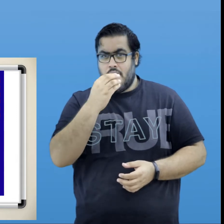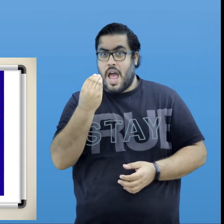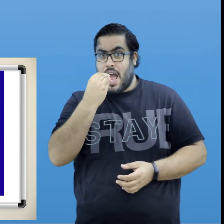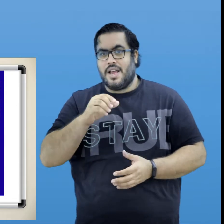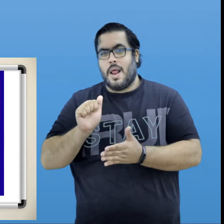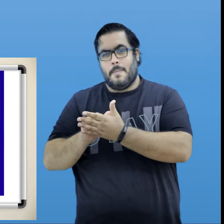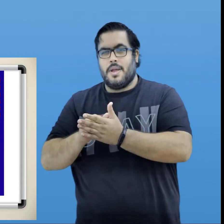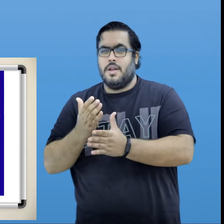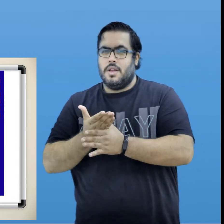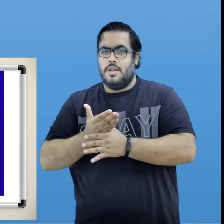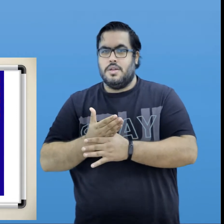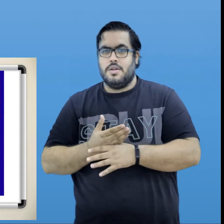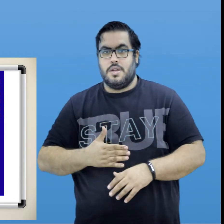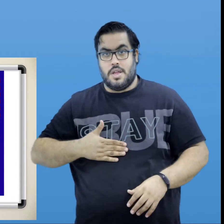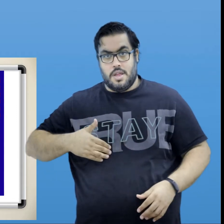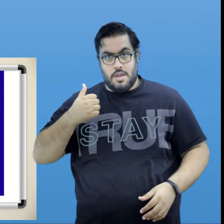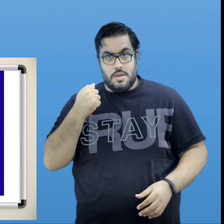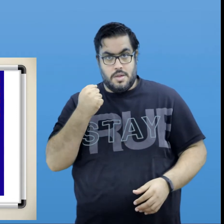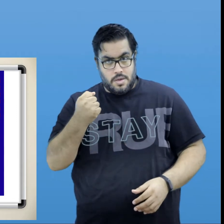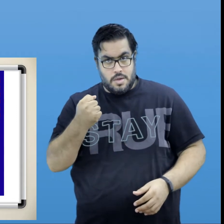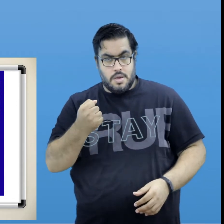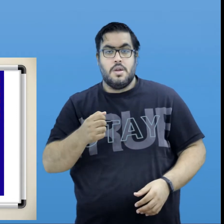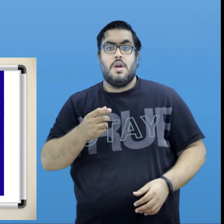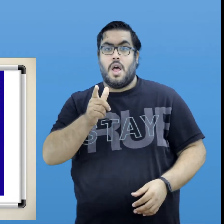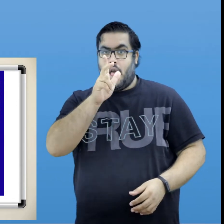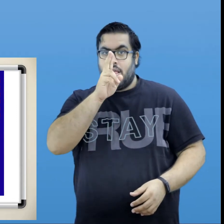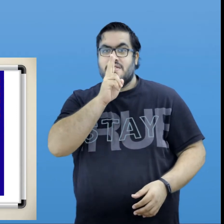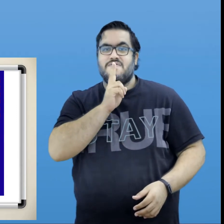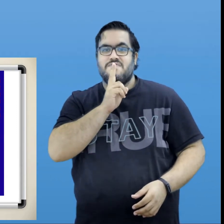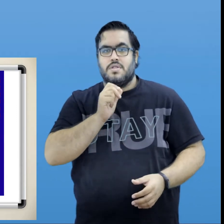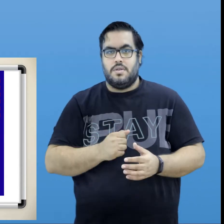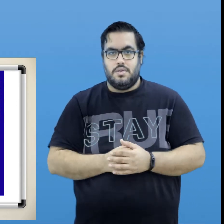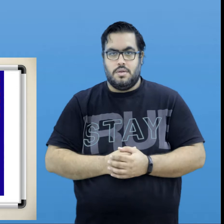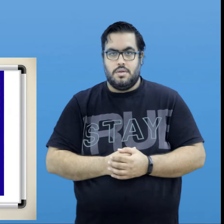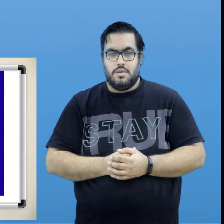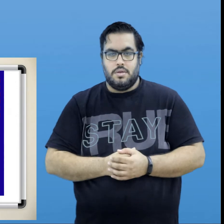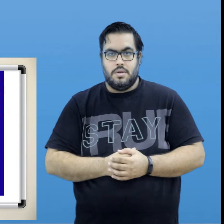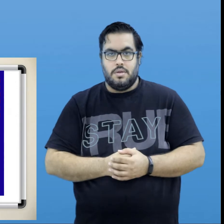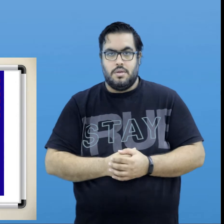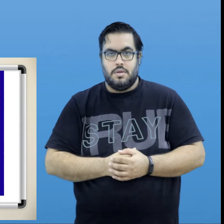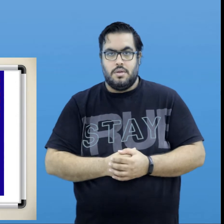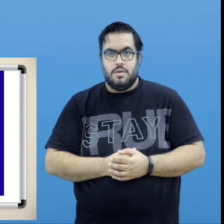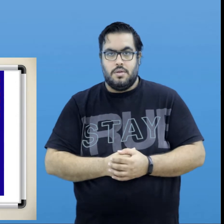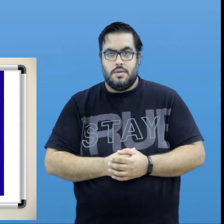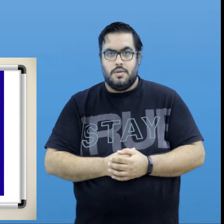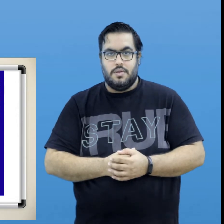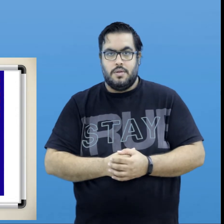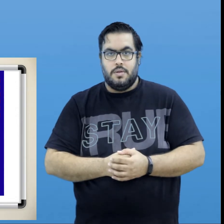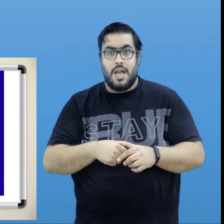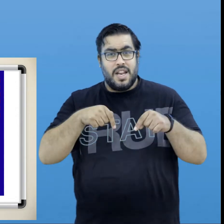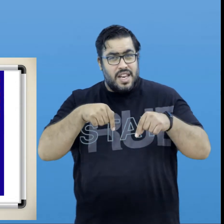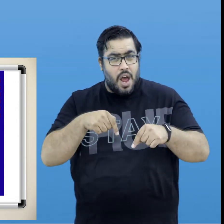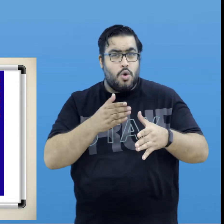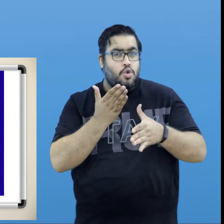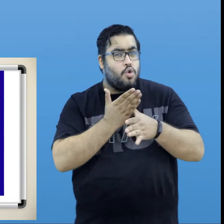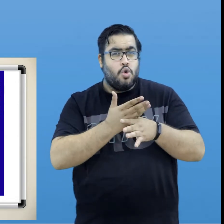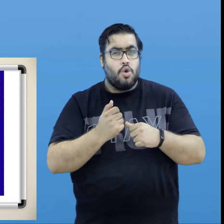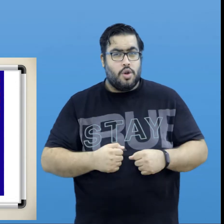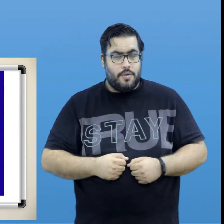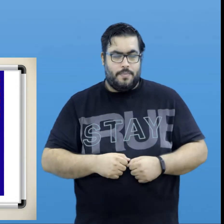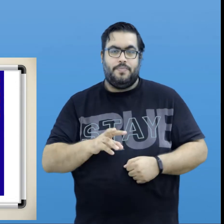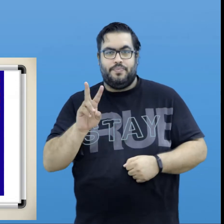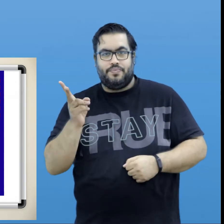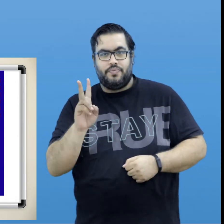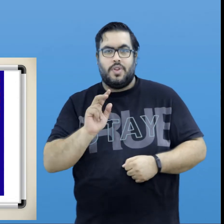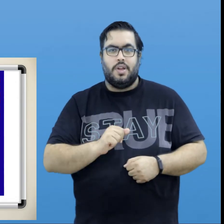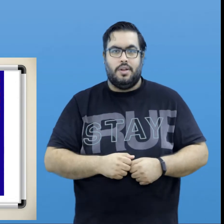and clean. So we gave our answer of what we prefer, and we also gave a reason behind our